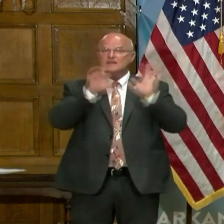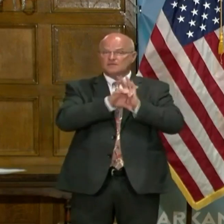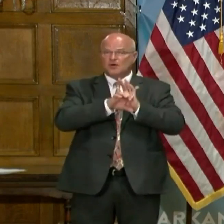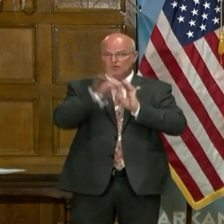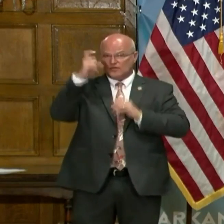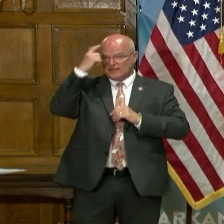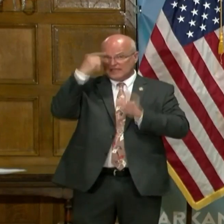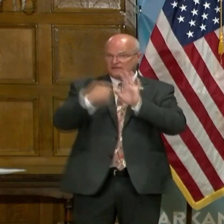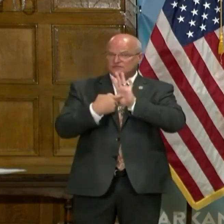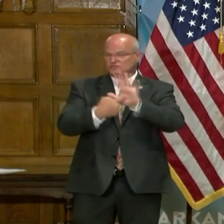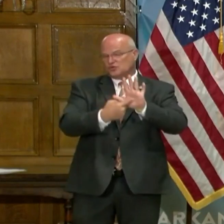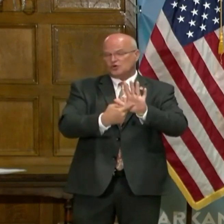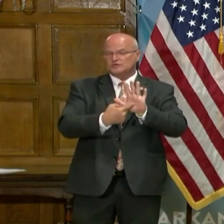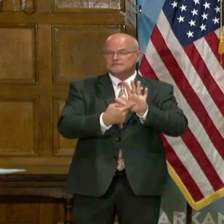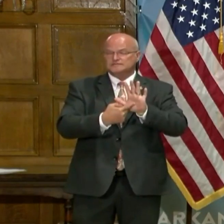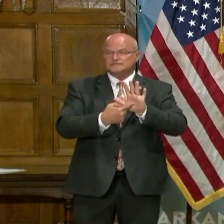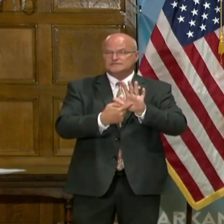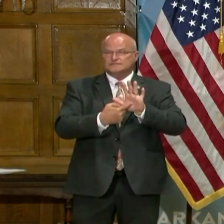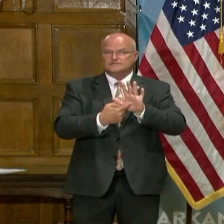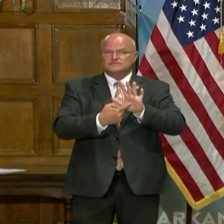that the governor showed.